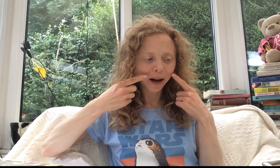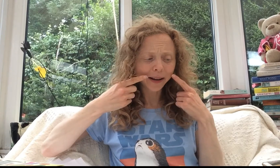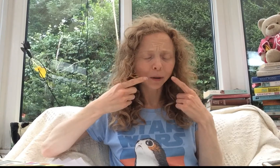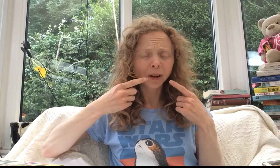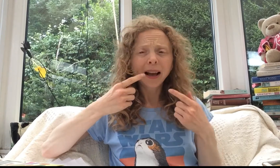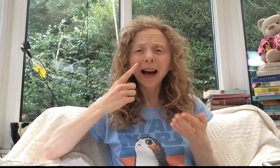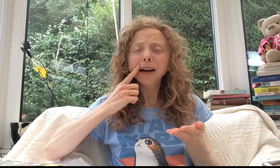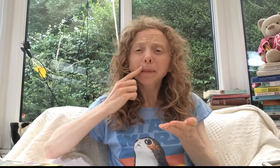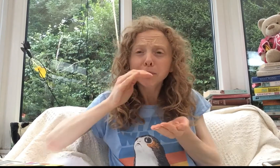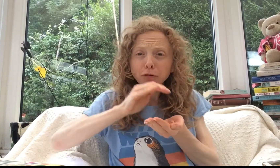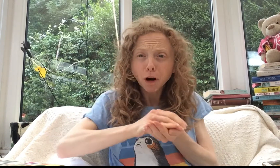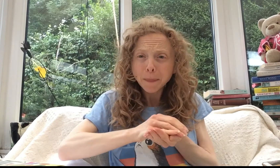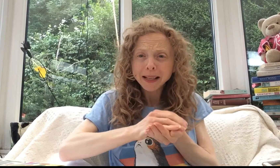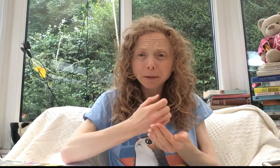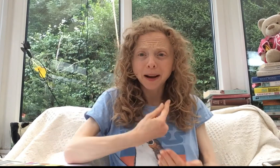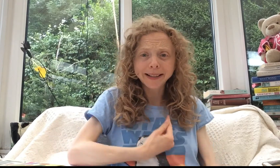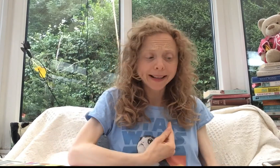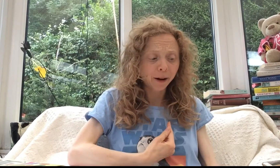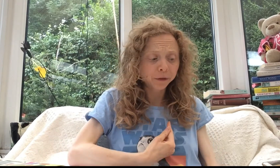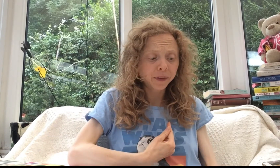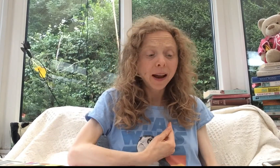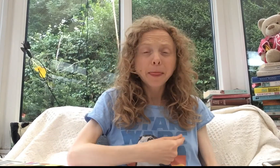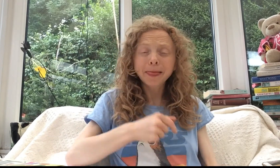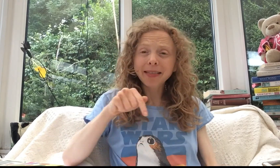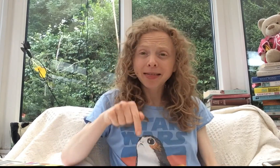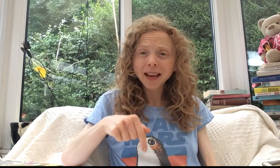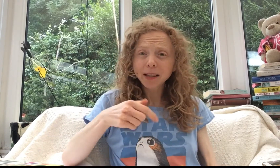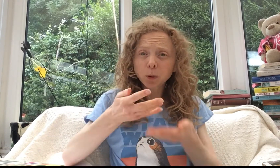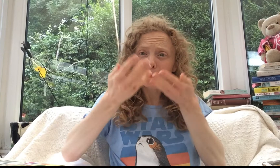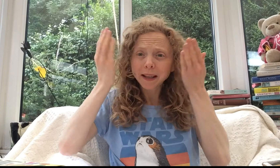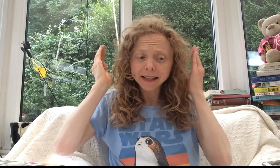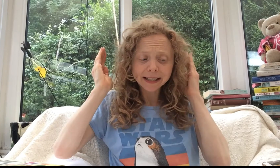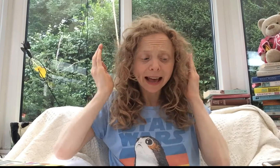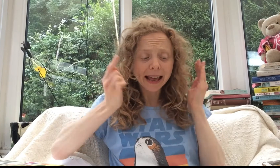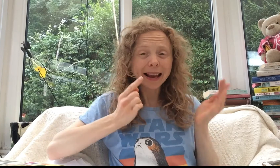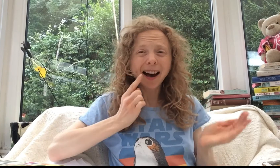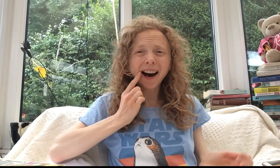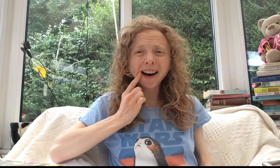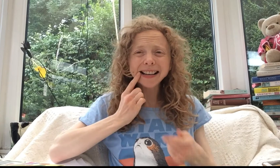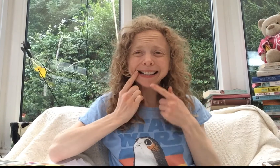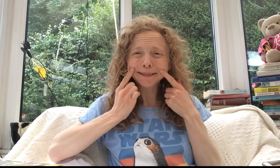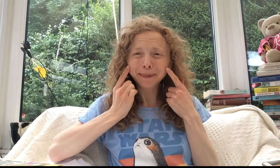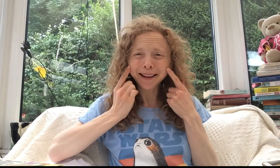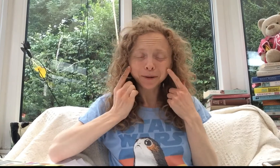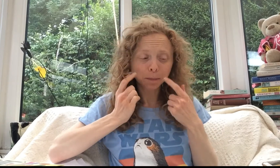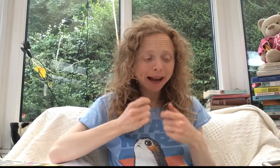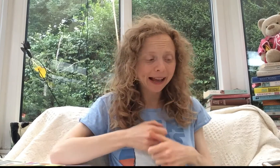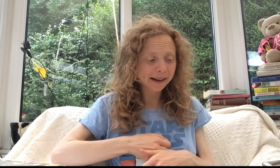smile, and I promised myself that this would be the day I smiled back.